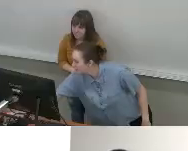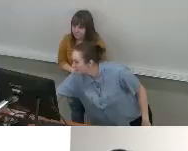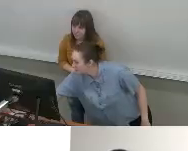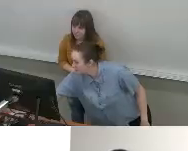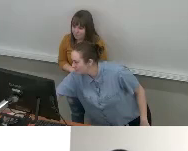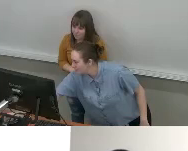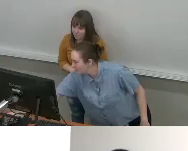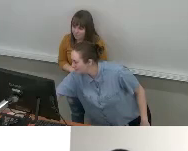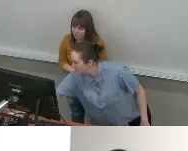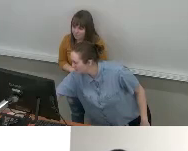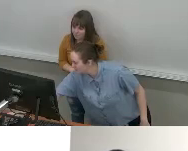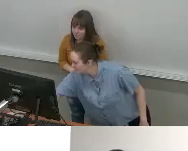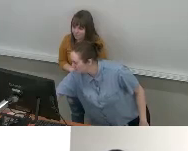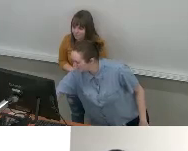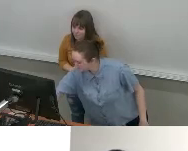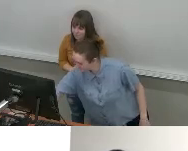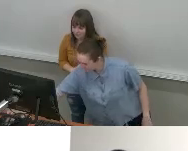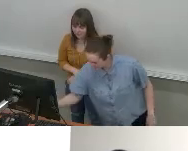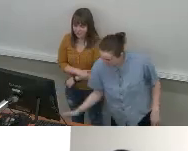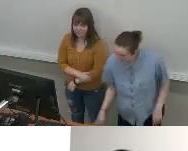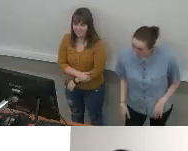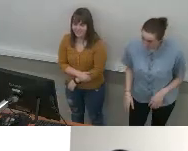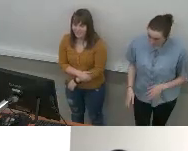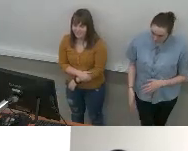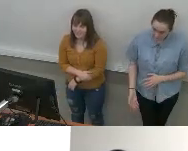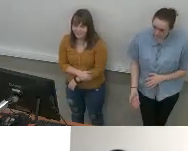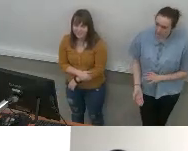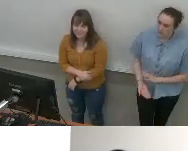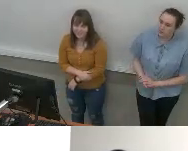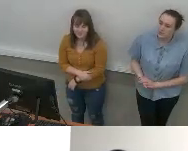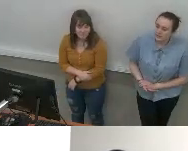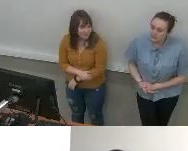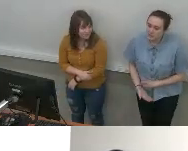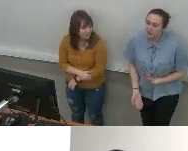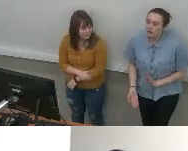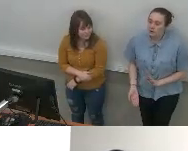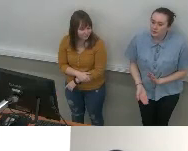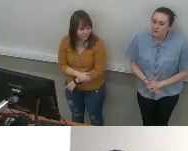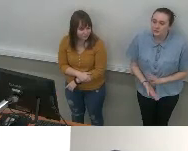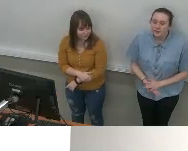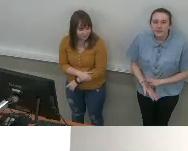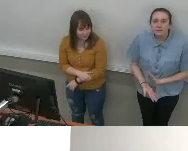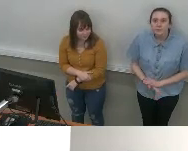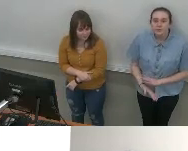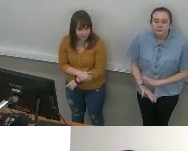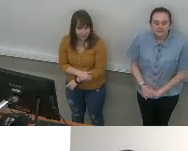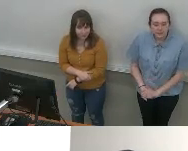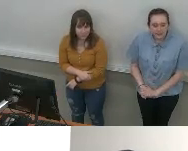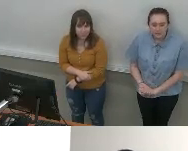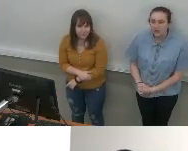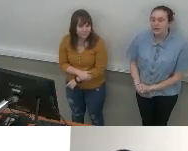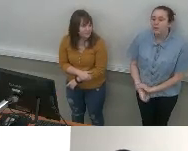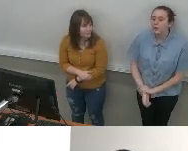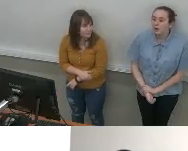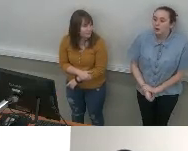Okay, why is it not going to the middle? Oh, there we go. Okay, so these are 2 very important